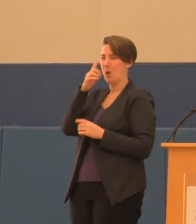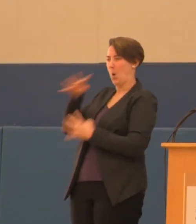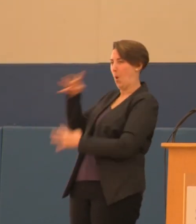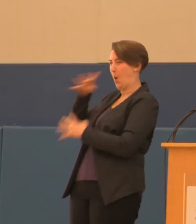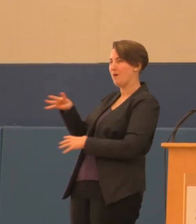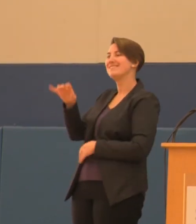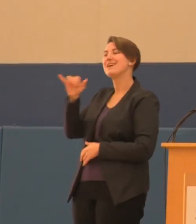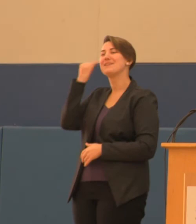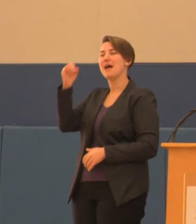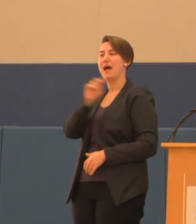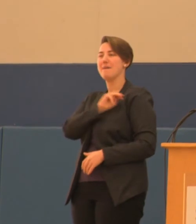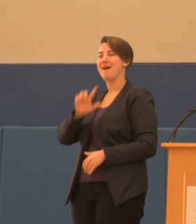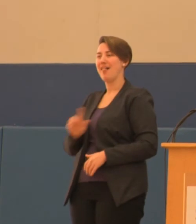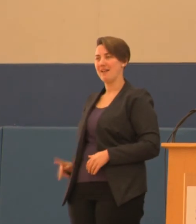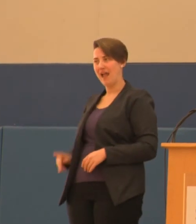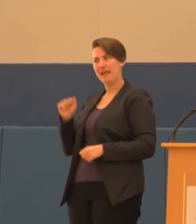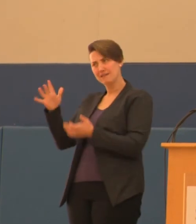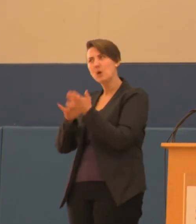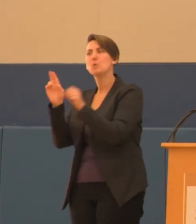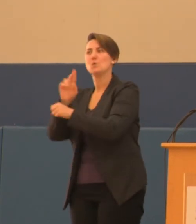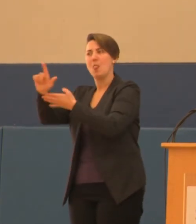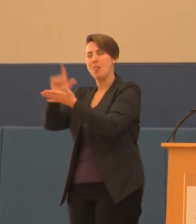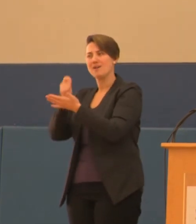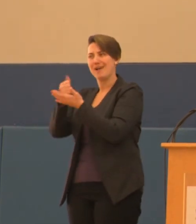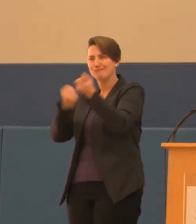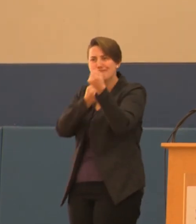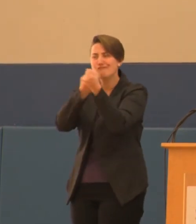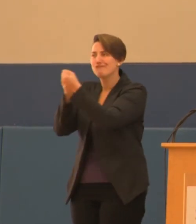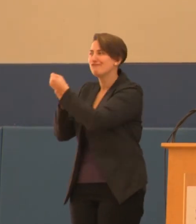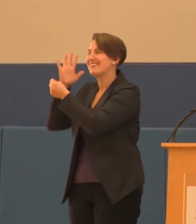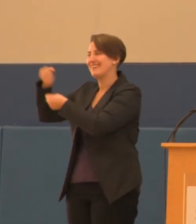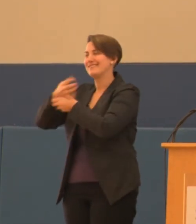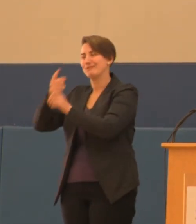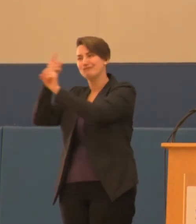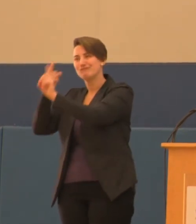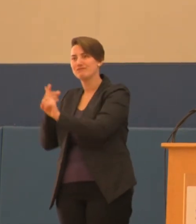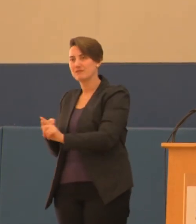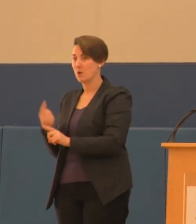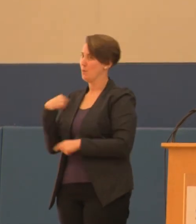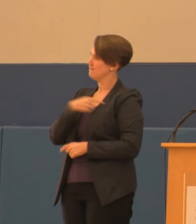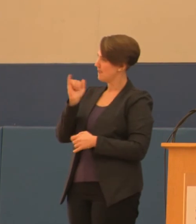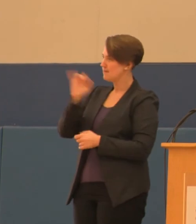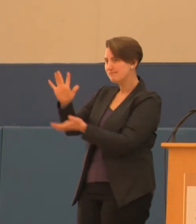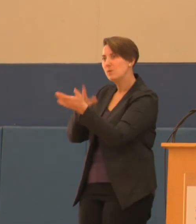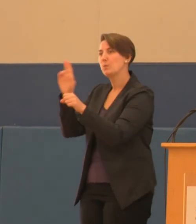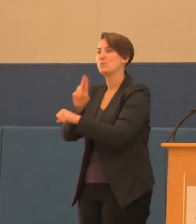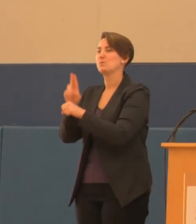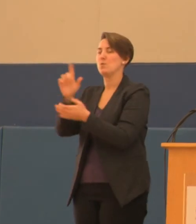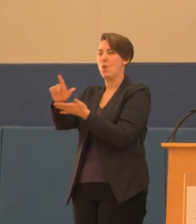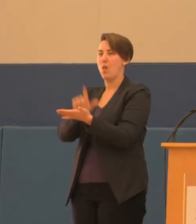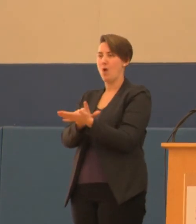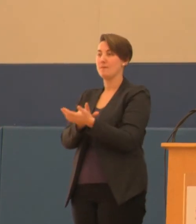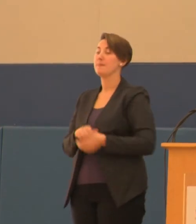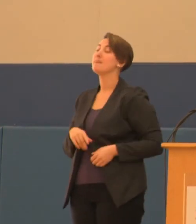used the laws that were there to benefit his cause. We have to use those laws. I heard Shauna speak earlier.